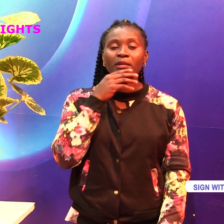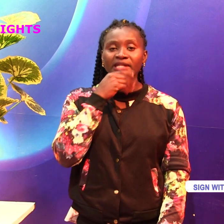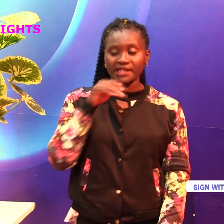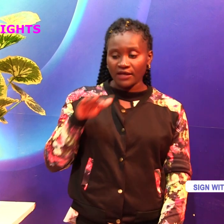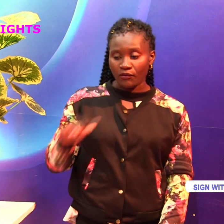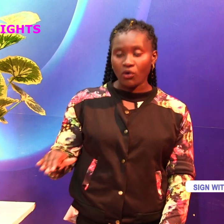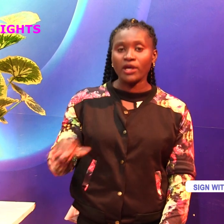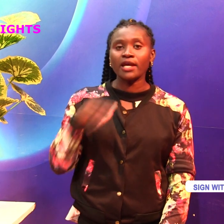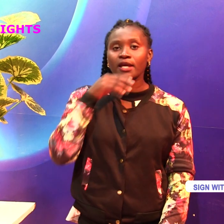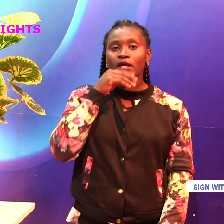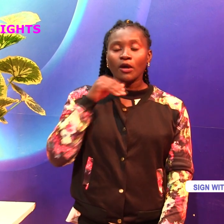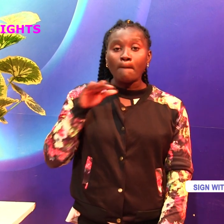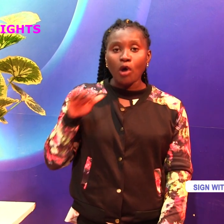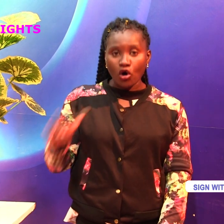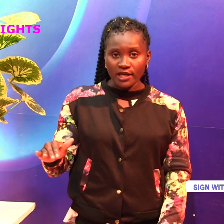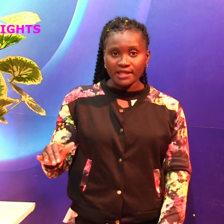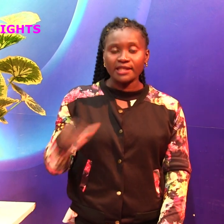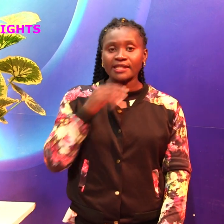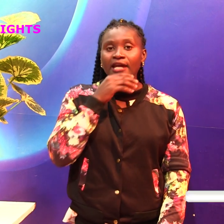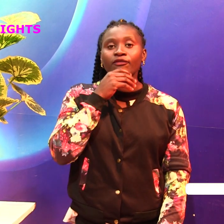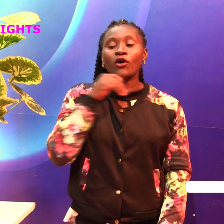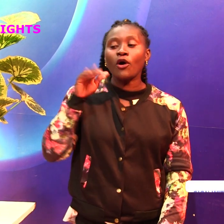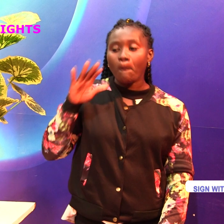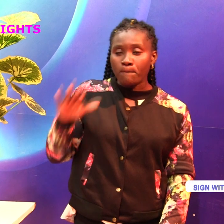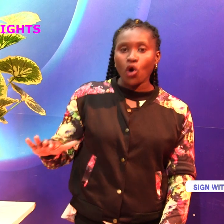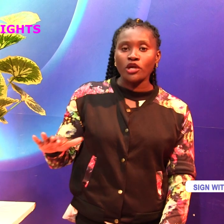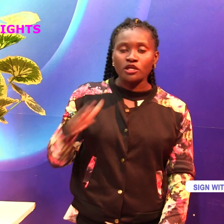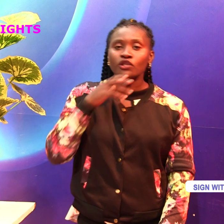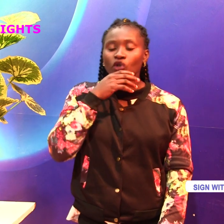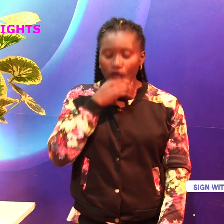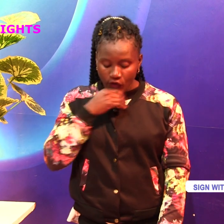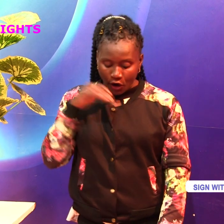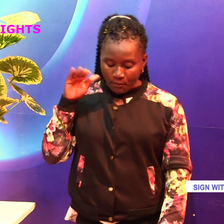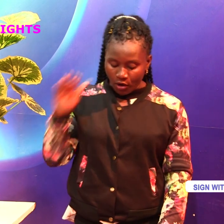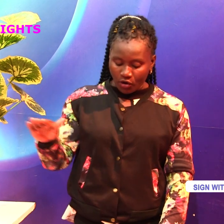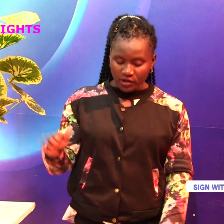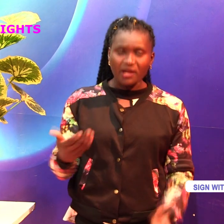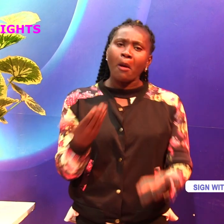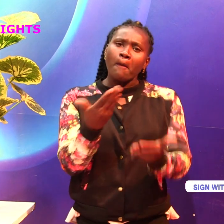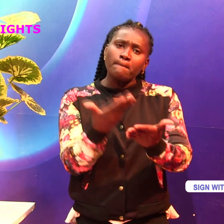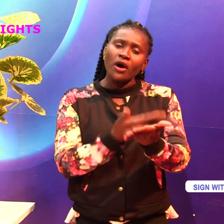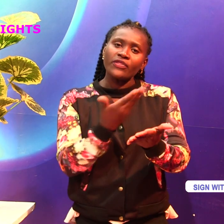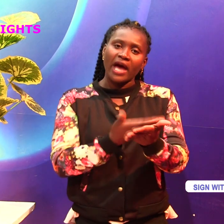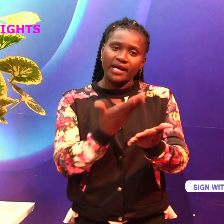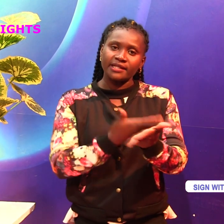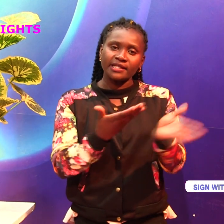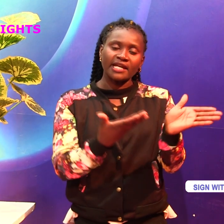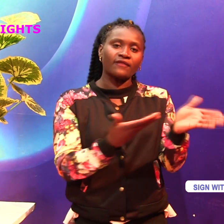this is a sign for boy. Boy, this is a sign for boy. So boy, bother, this is a sign